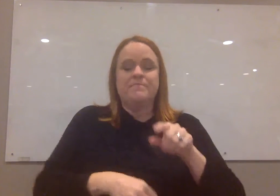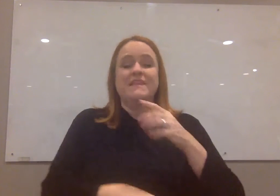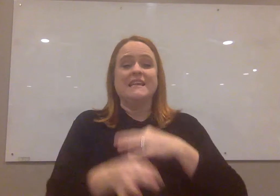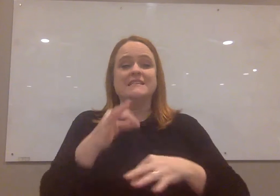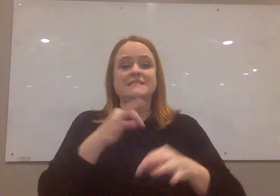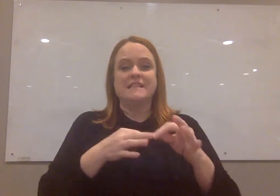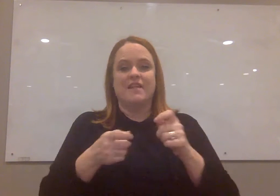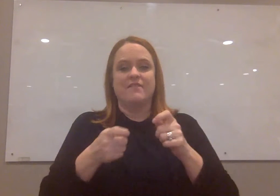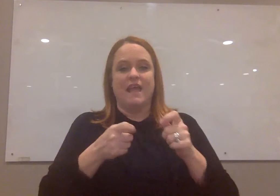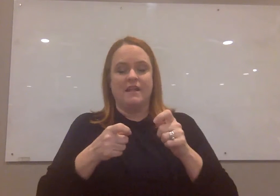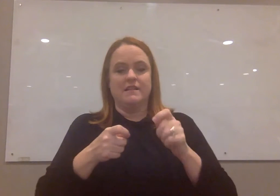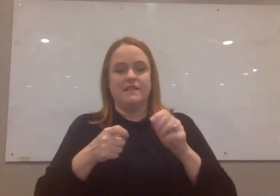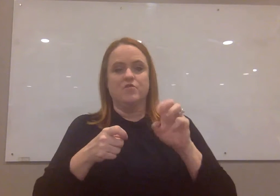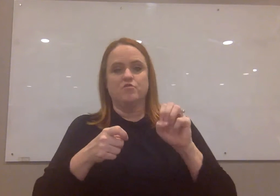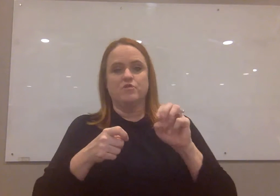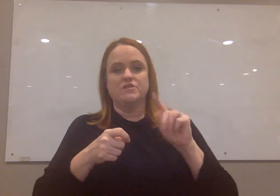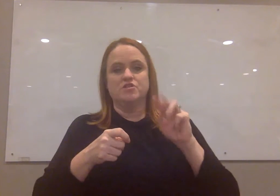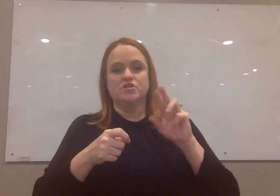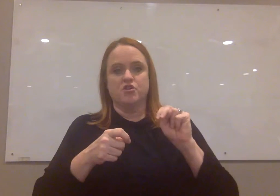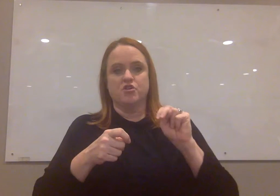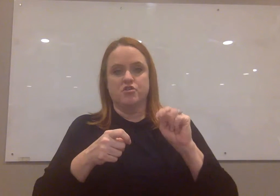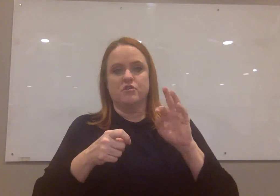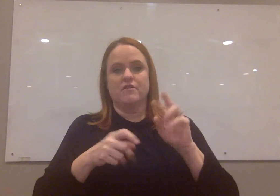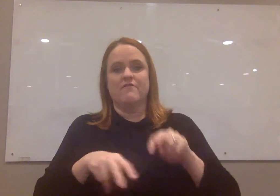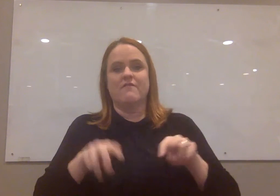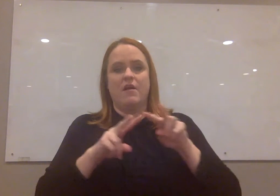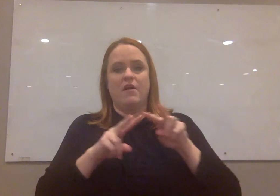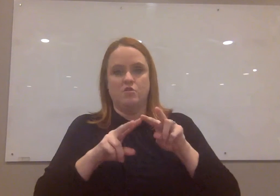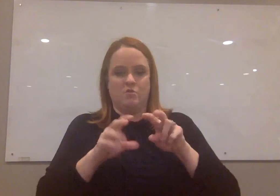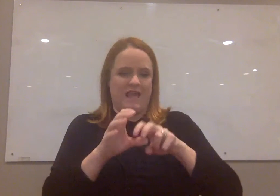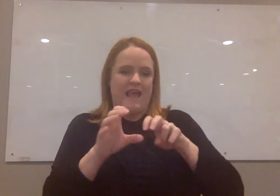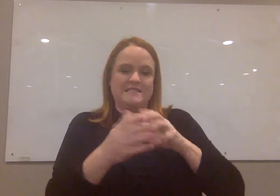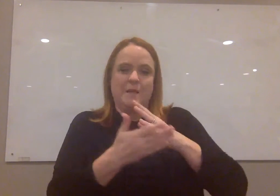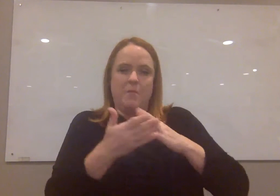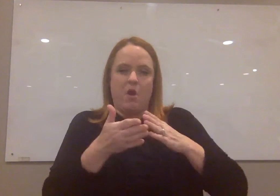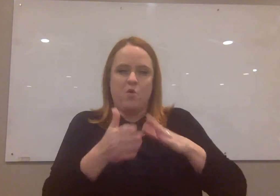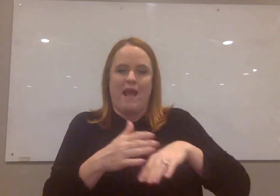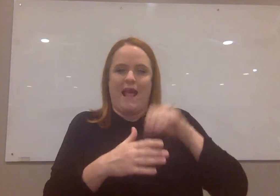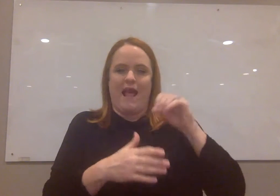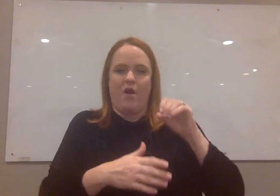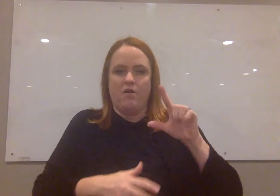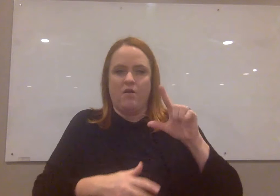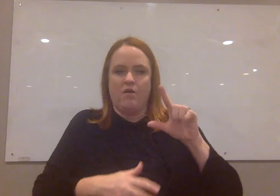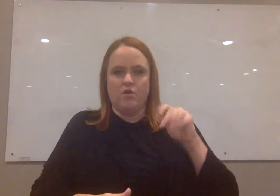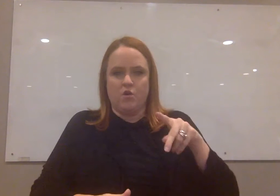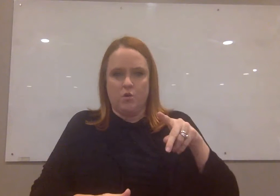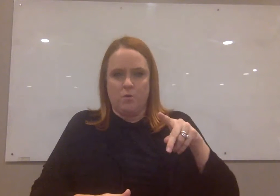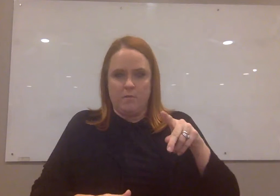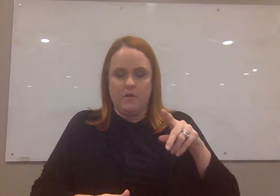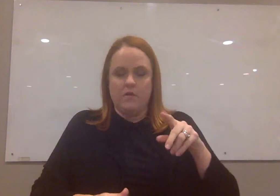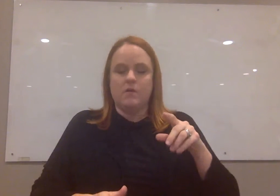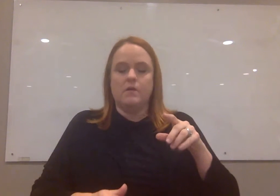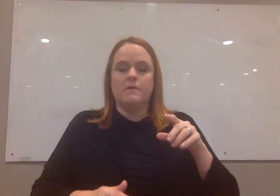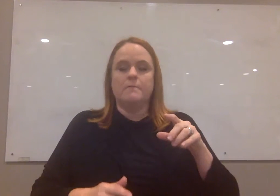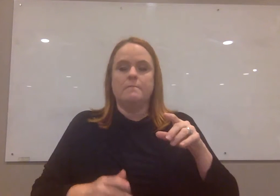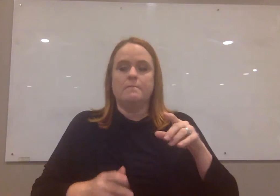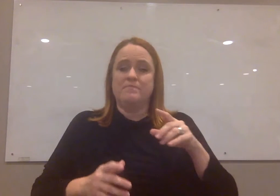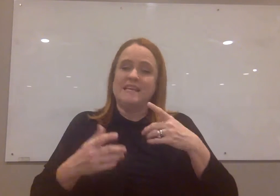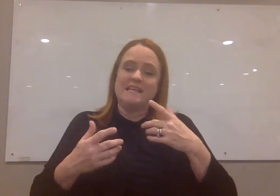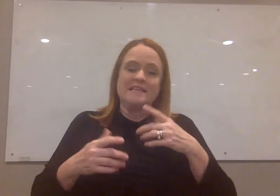from exiting partway through the loop. But just like Ruby, you should really avoid throws if you can. because it's frowned upon, but it has to be supported for